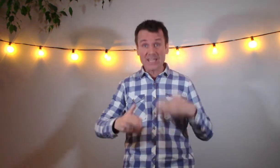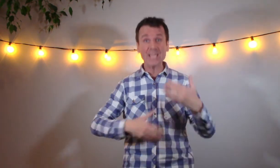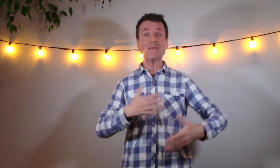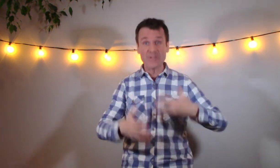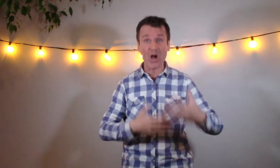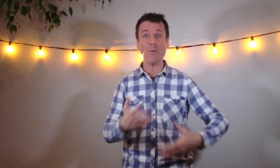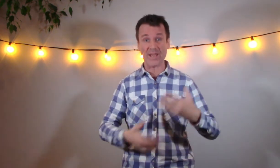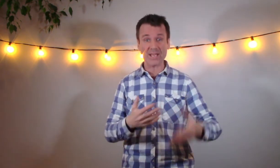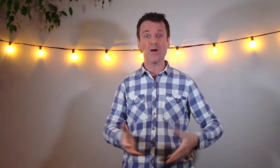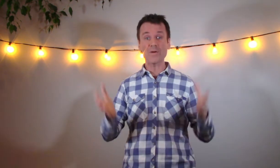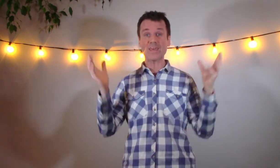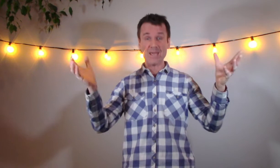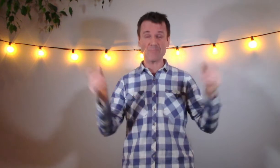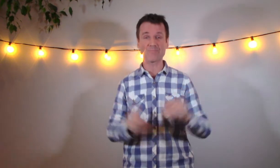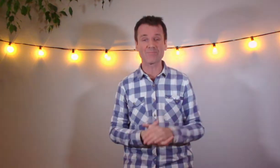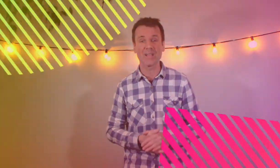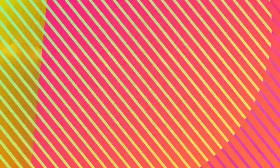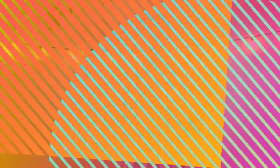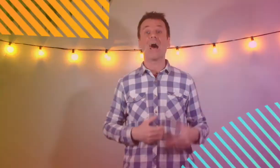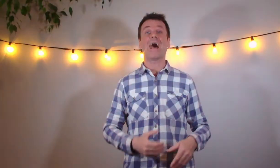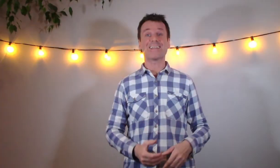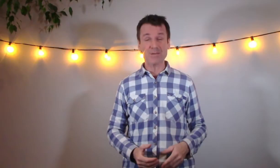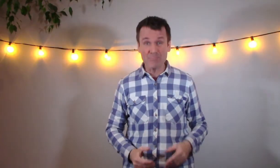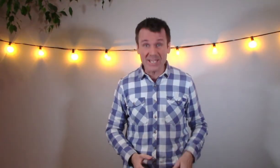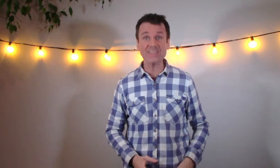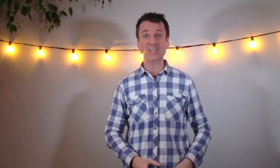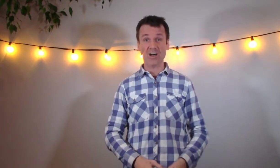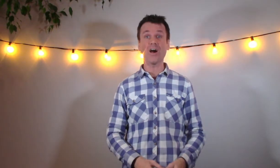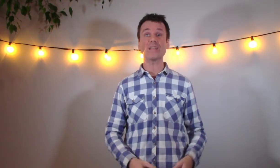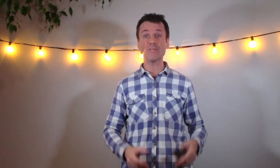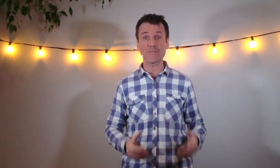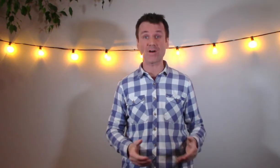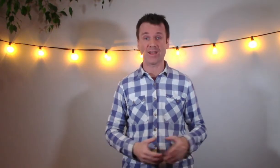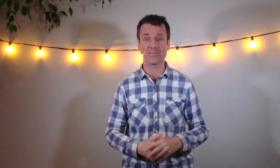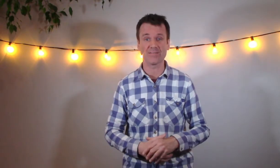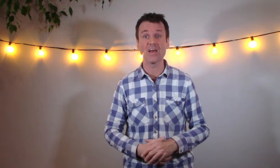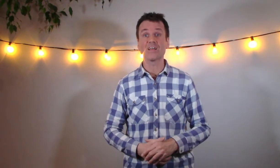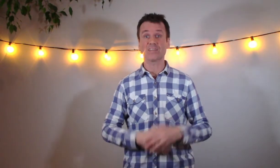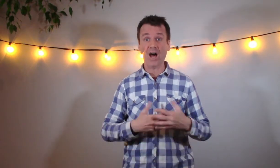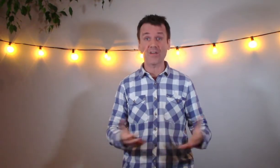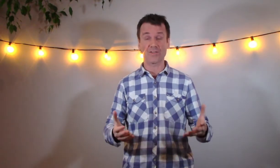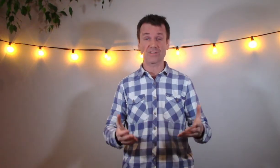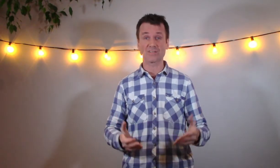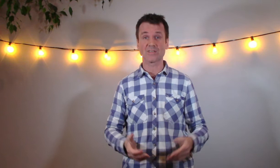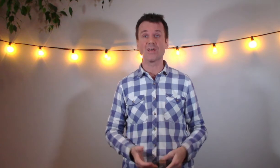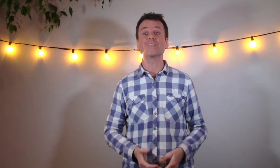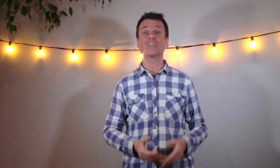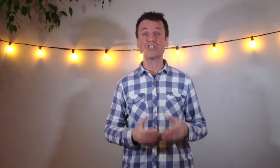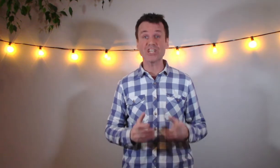keep going with him and to be the kind of friend to others that